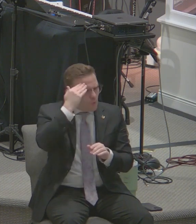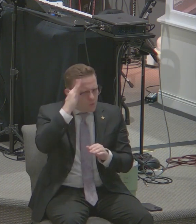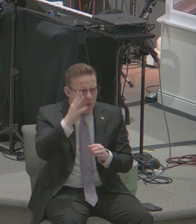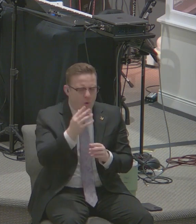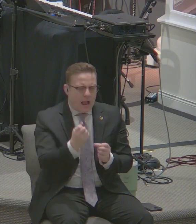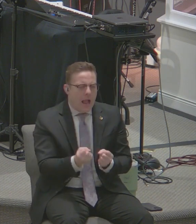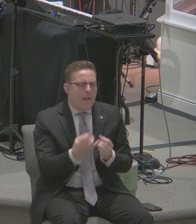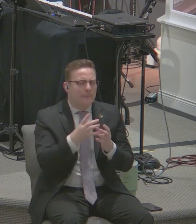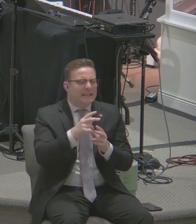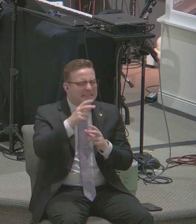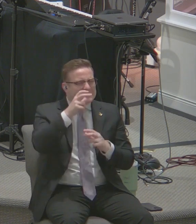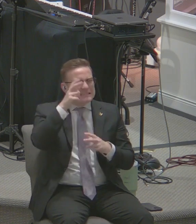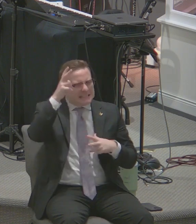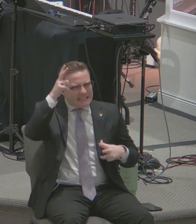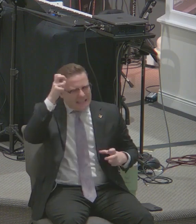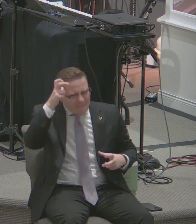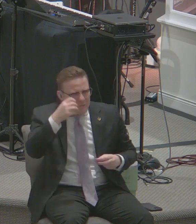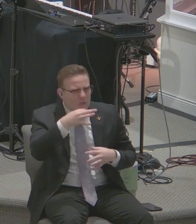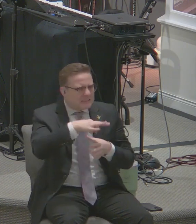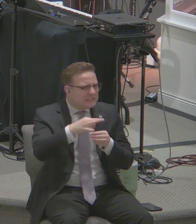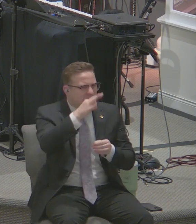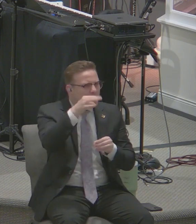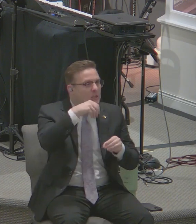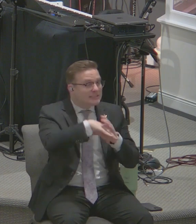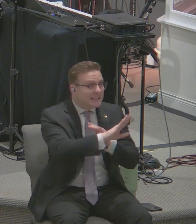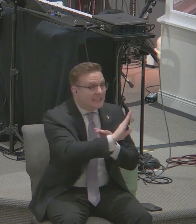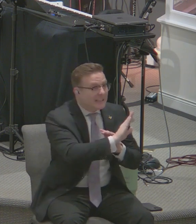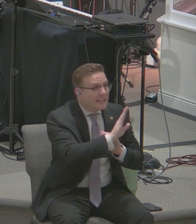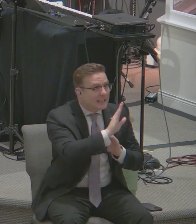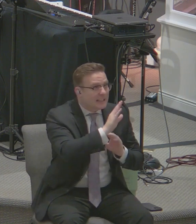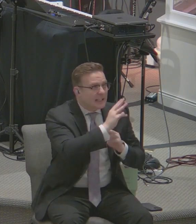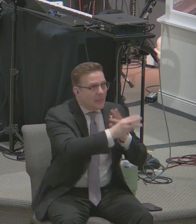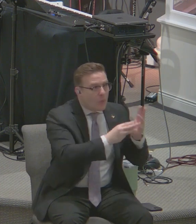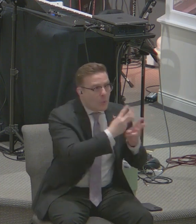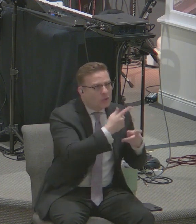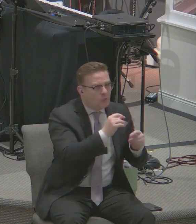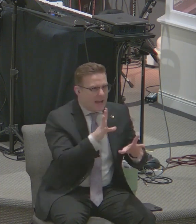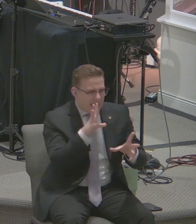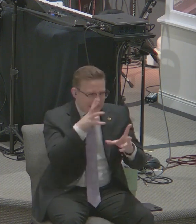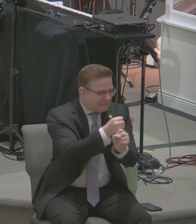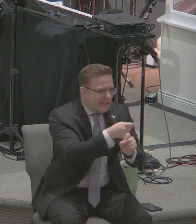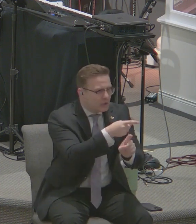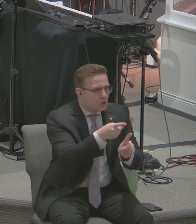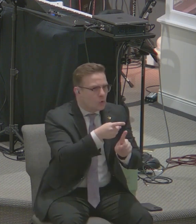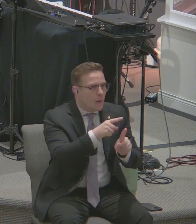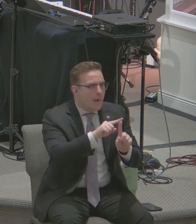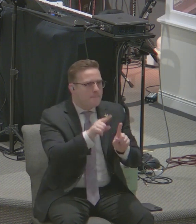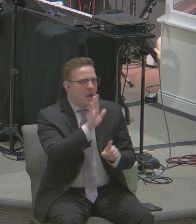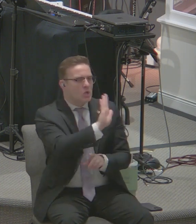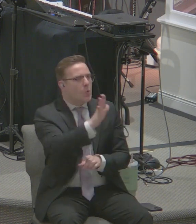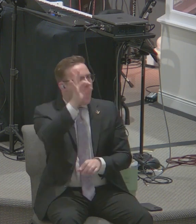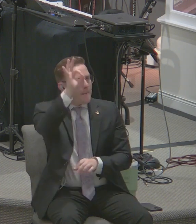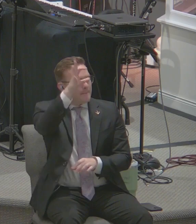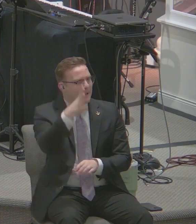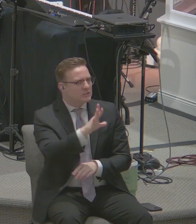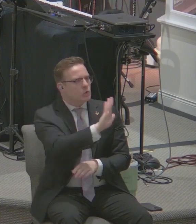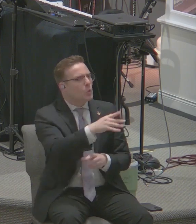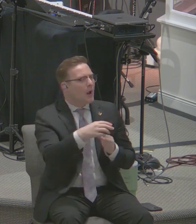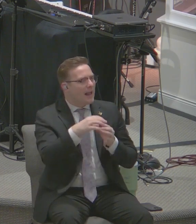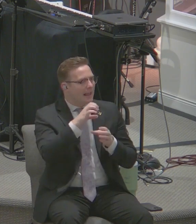your home by the prayers of a pastor and a man and a woman of God in my life.